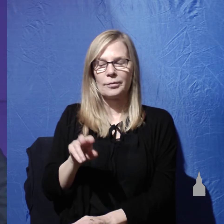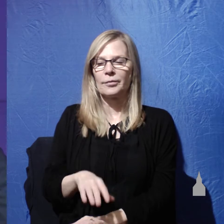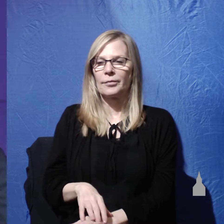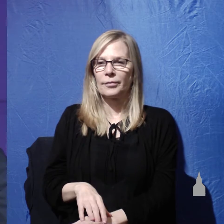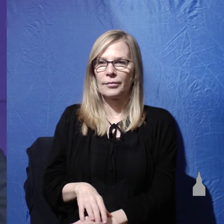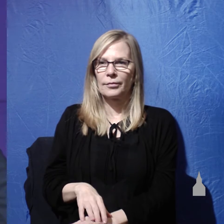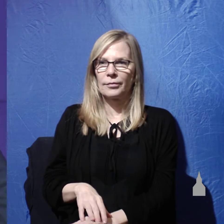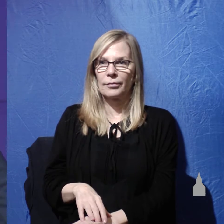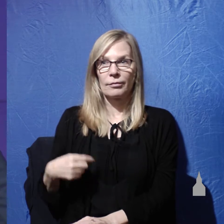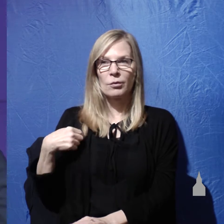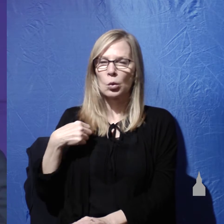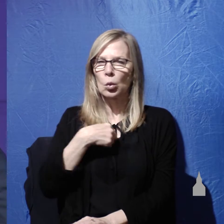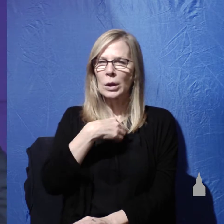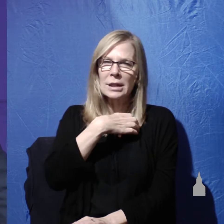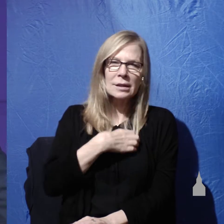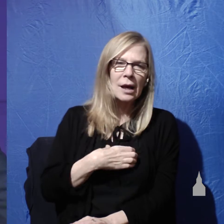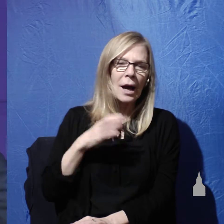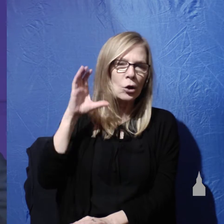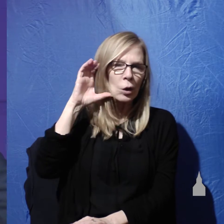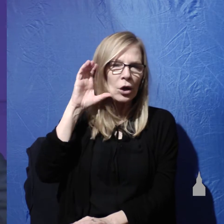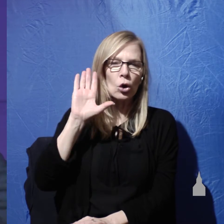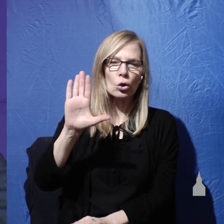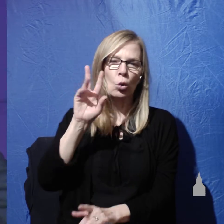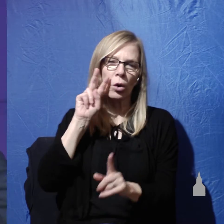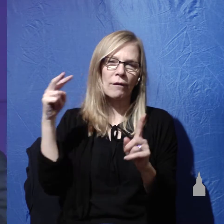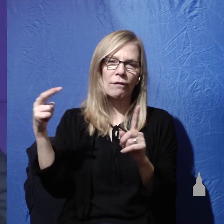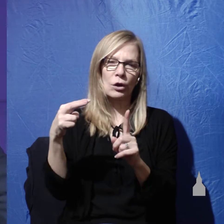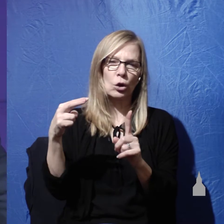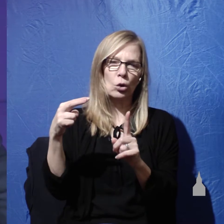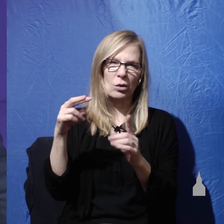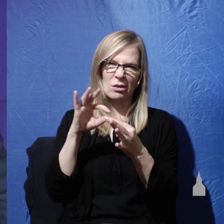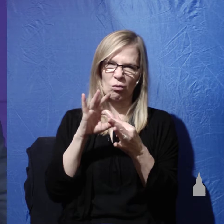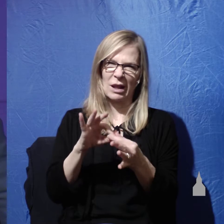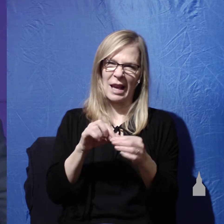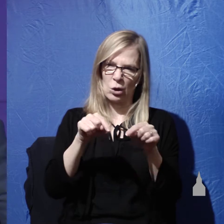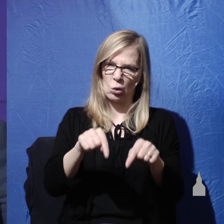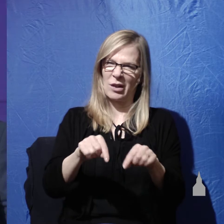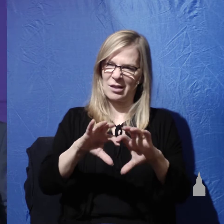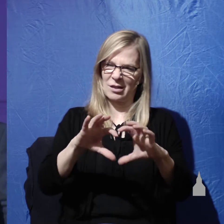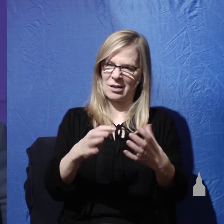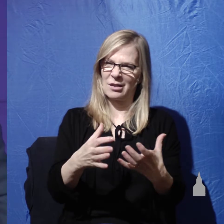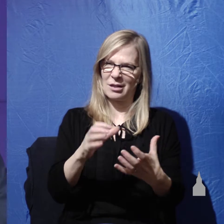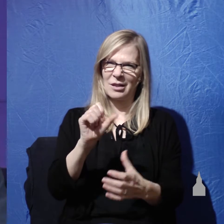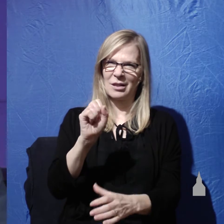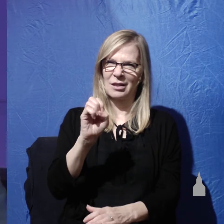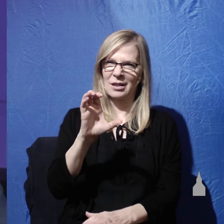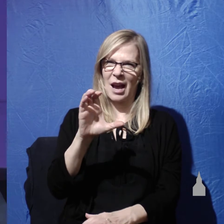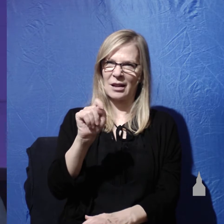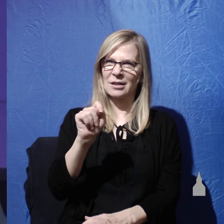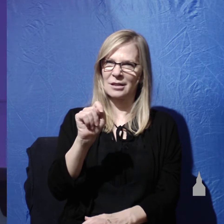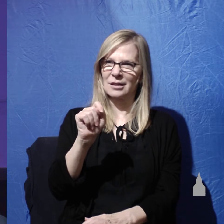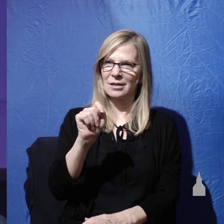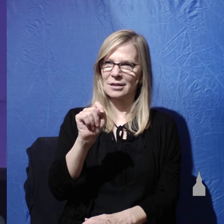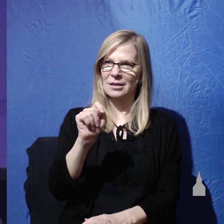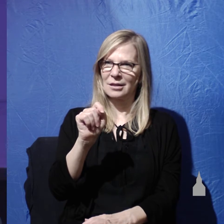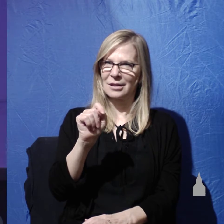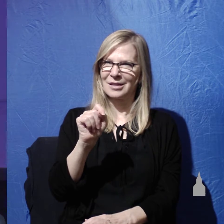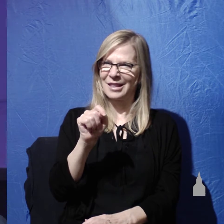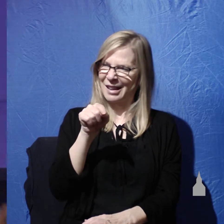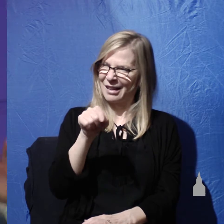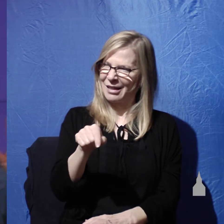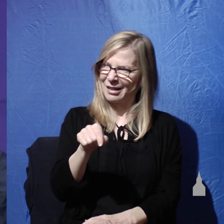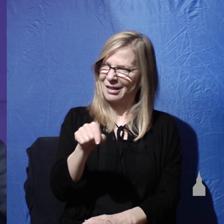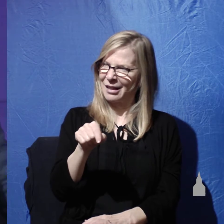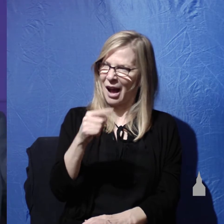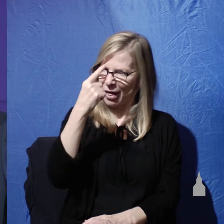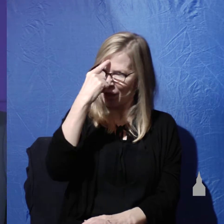But we desire to hear from you what your views are, for concerning this sect, it's known to us that it is spoken